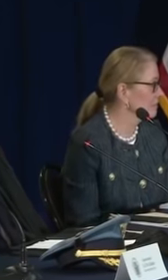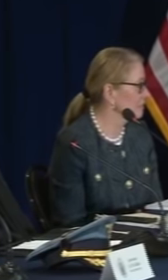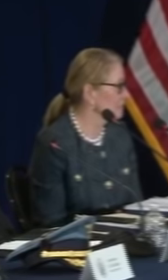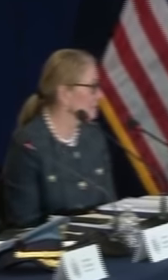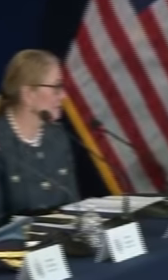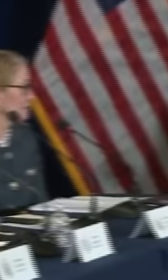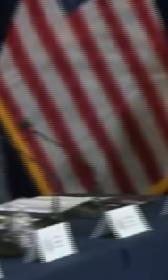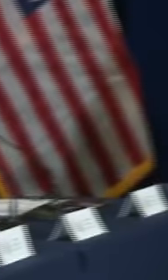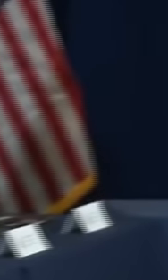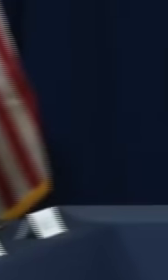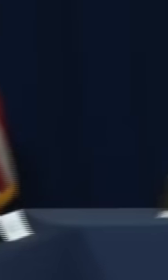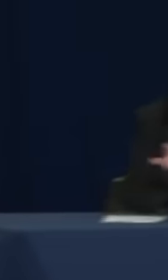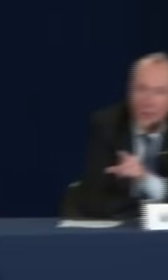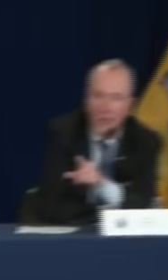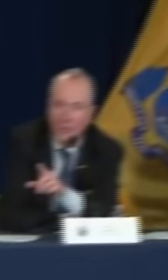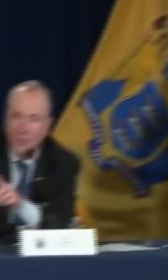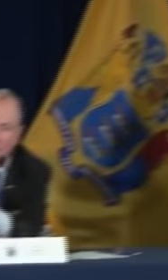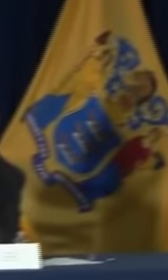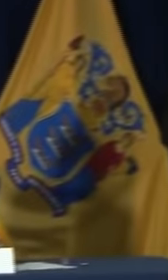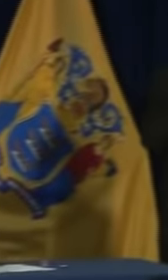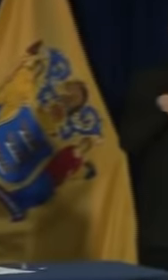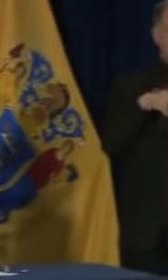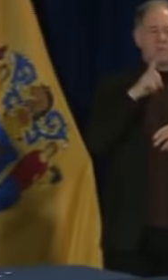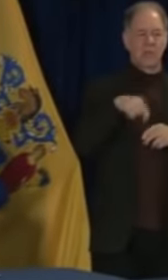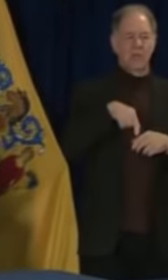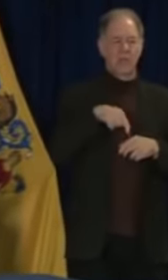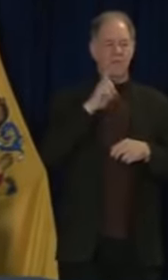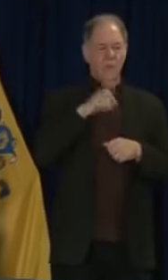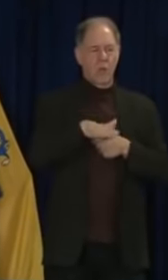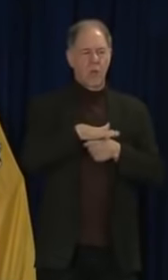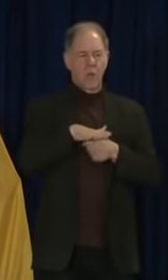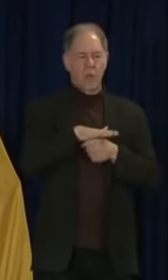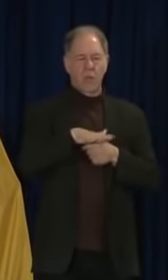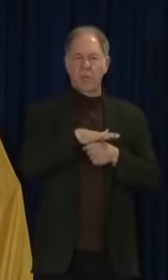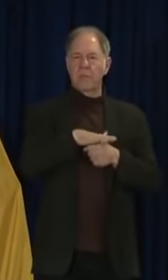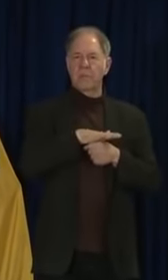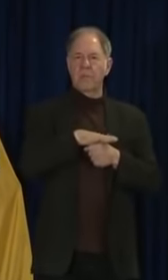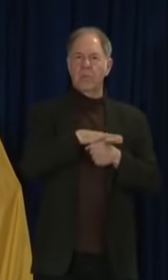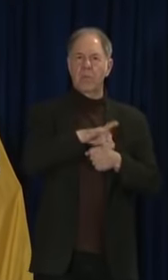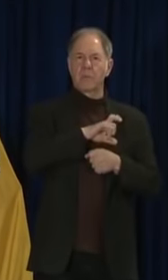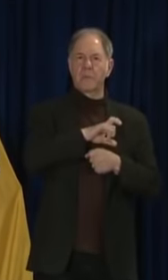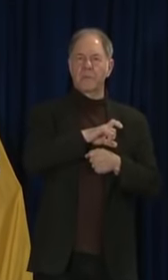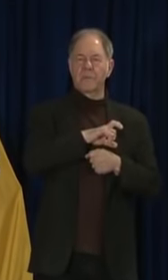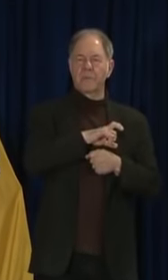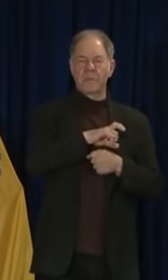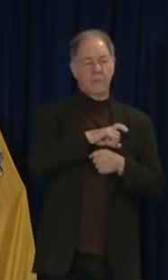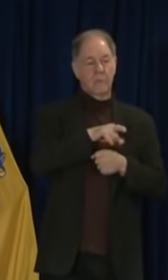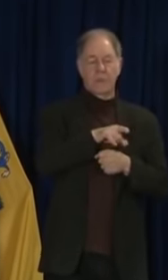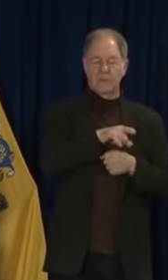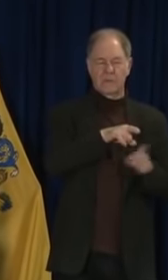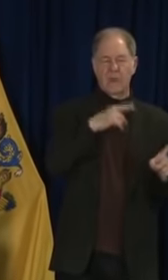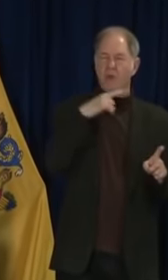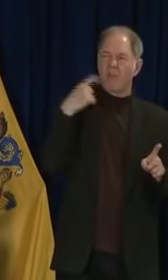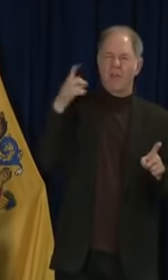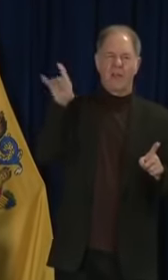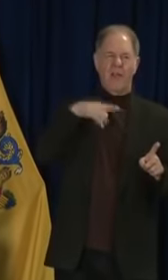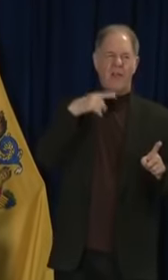and I do mean this, and this is a local law enforcement issue, not the Russians are weighing in on Sheila's phone here just